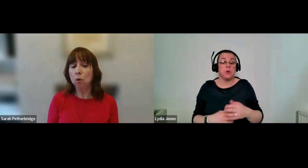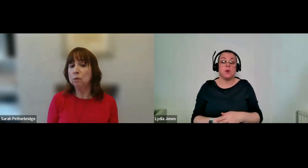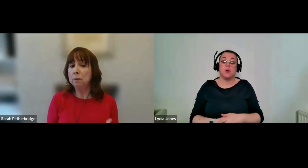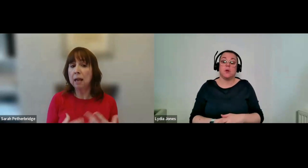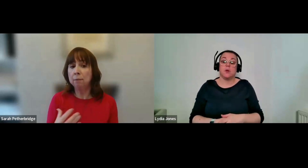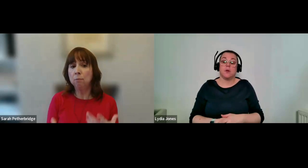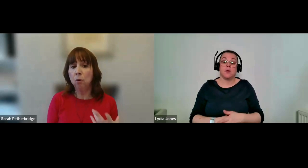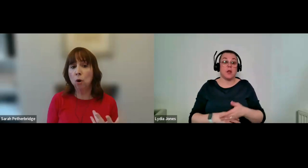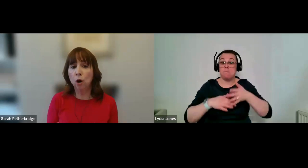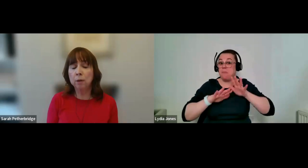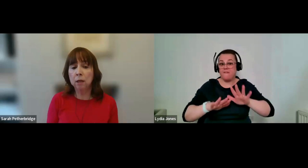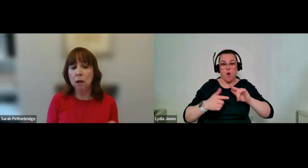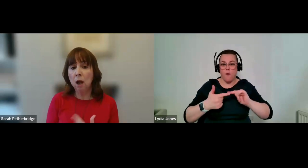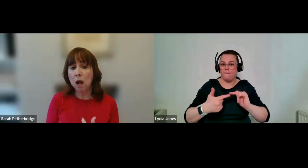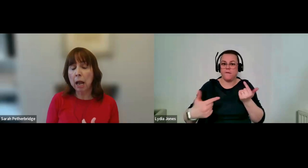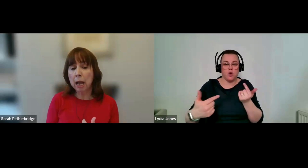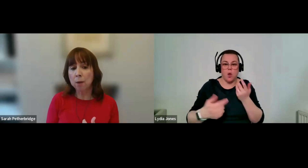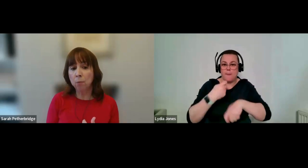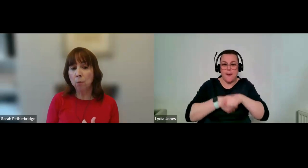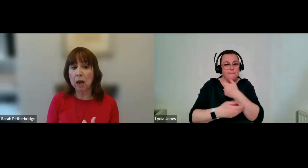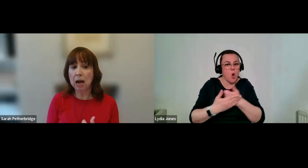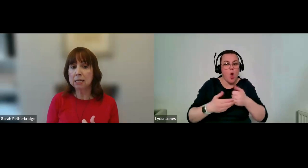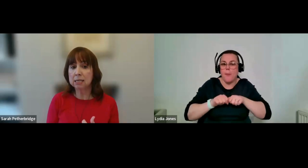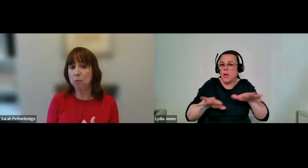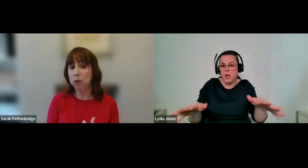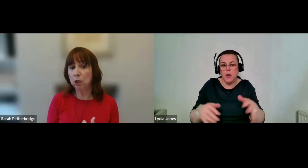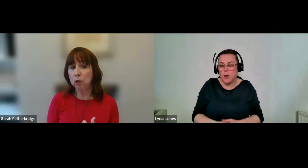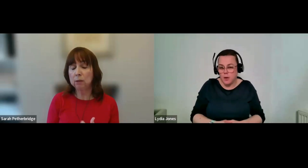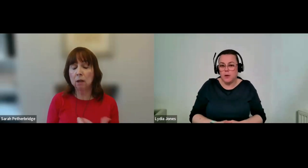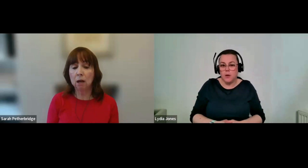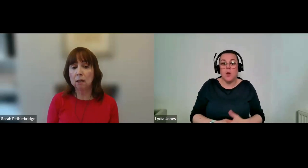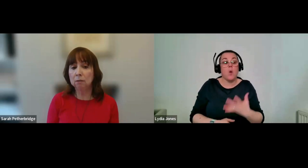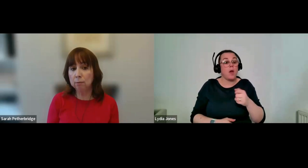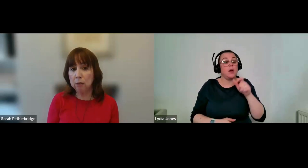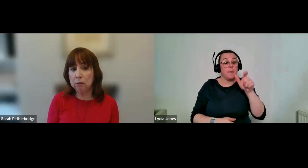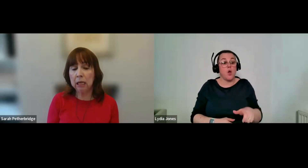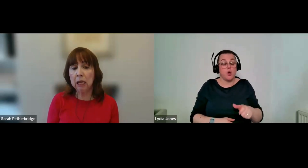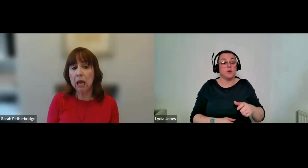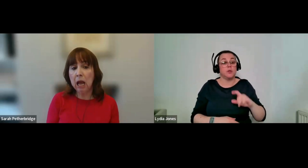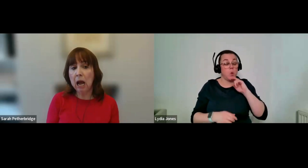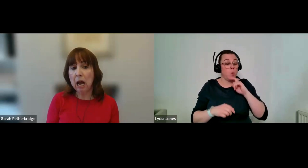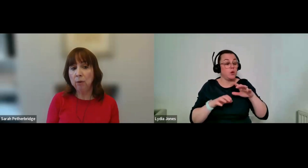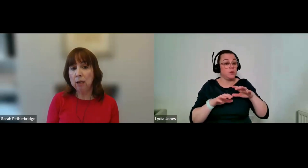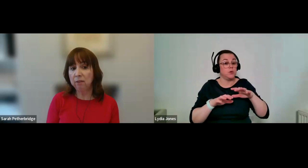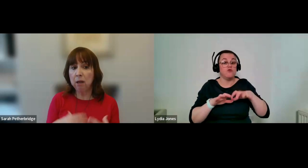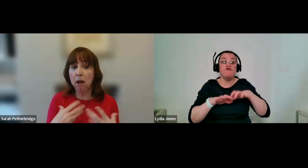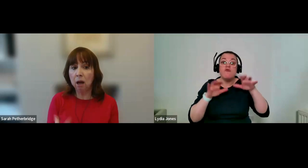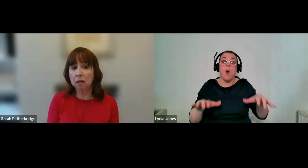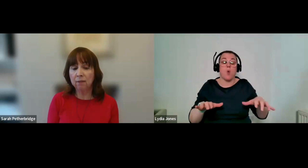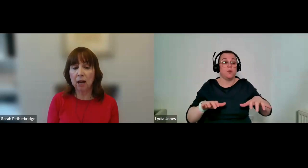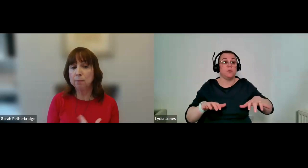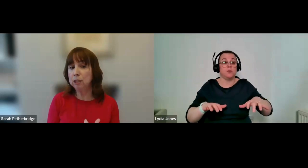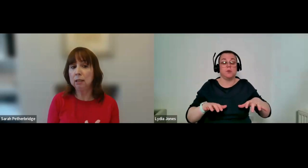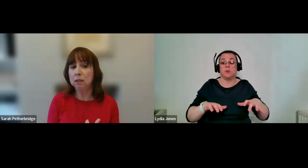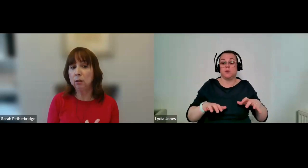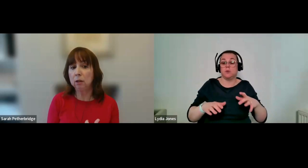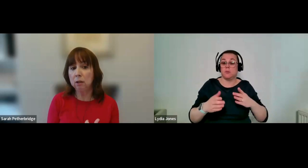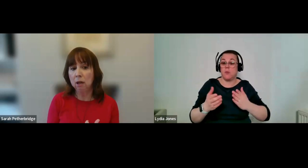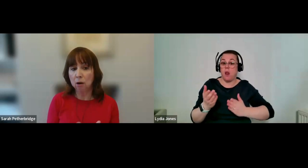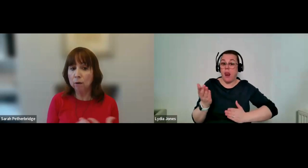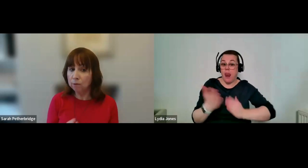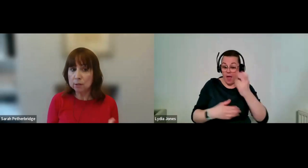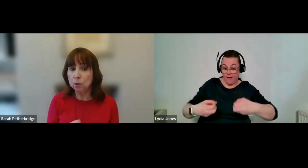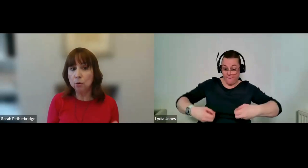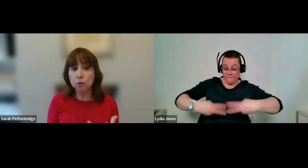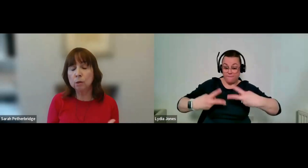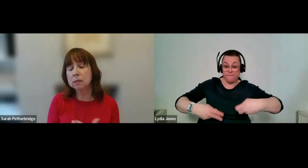video calls became more common, we had someone who would dial in remotely and give me live captioning